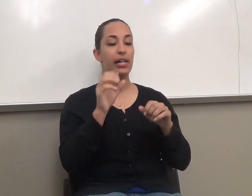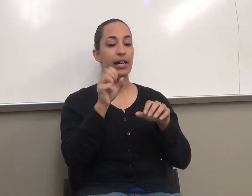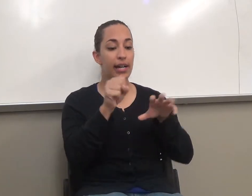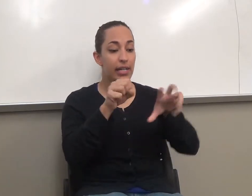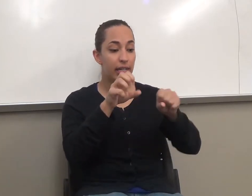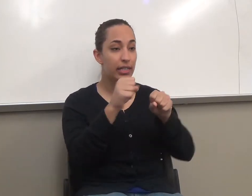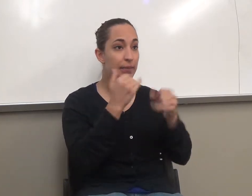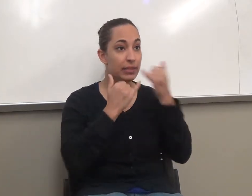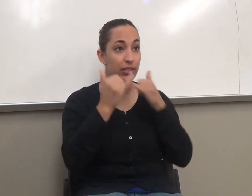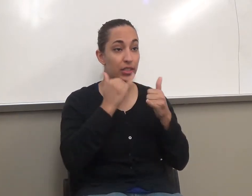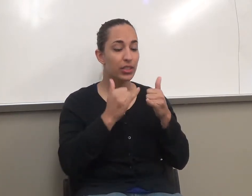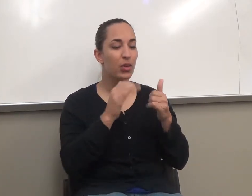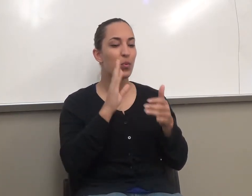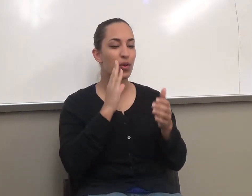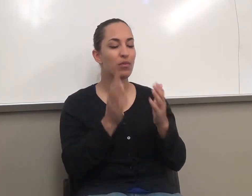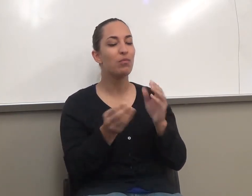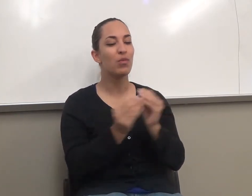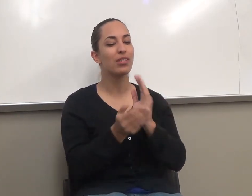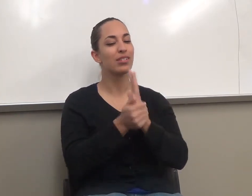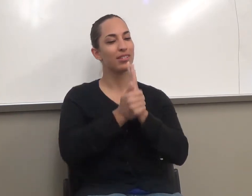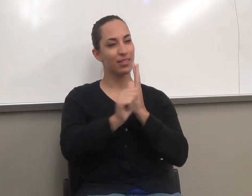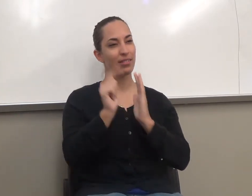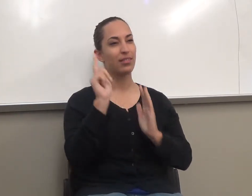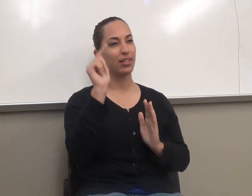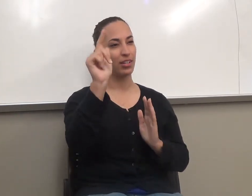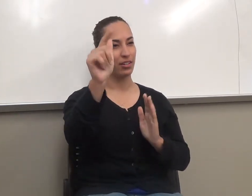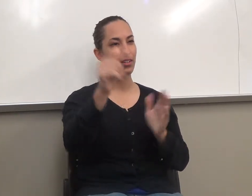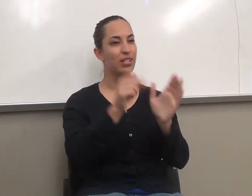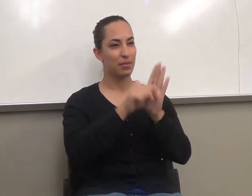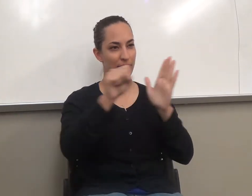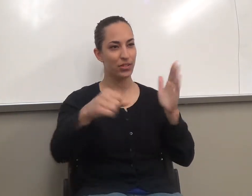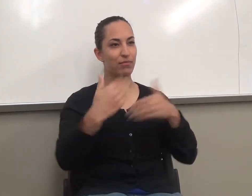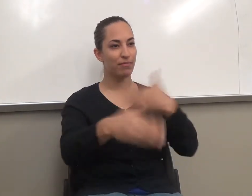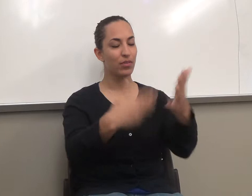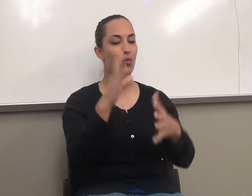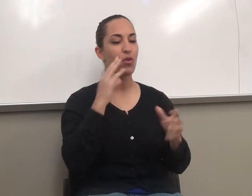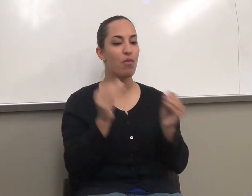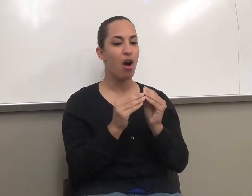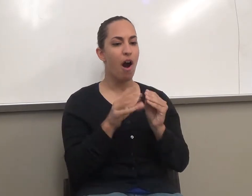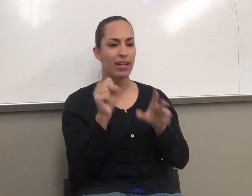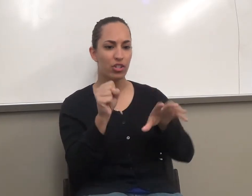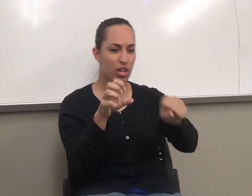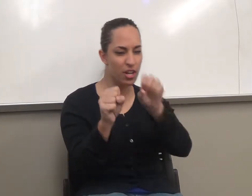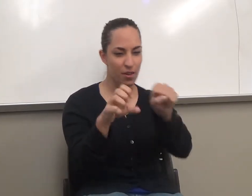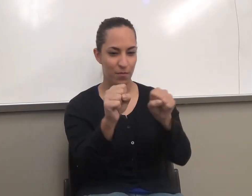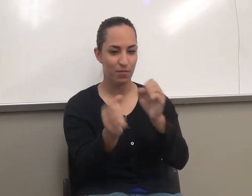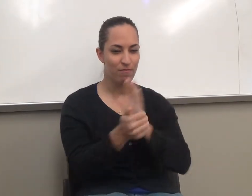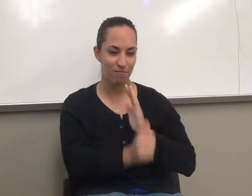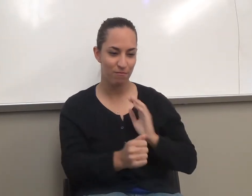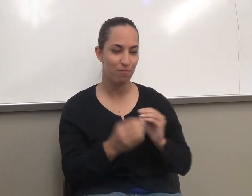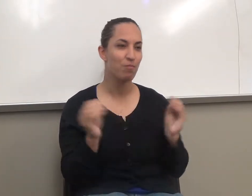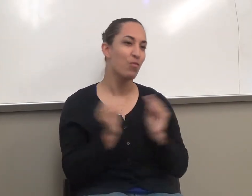the semester progresses. Then this is where you are now. Bring it to class for the peer